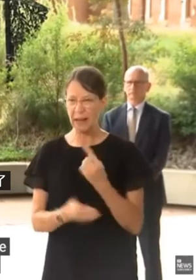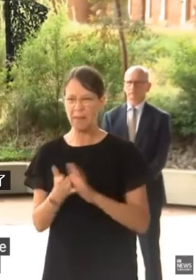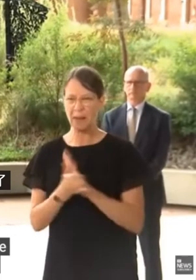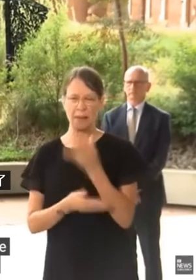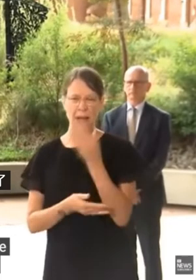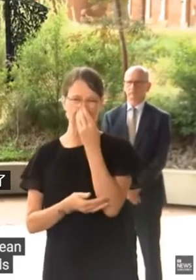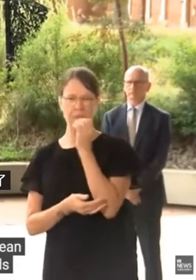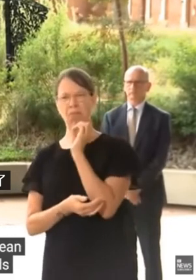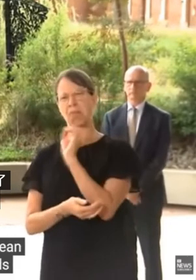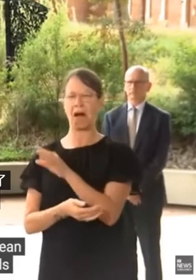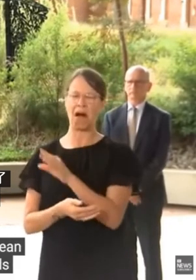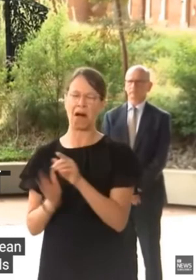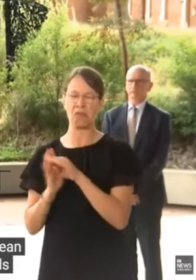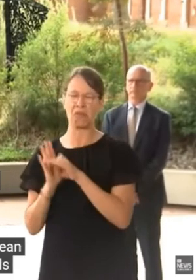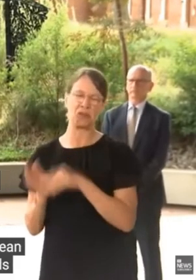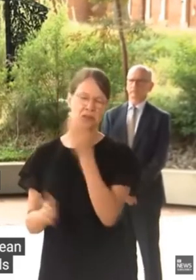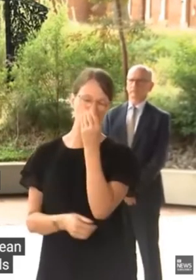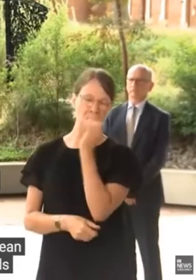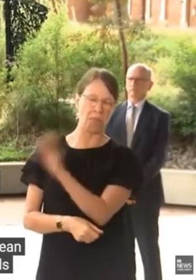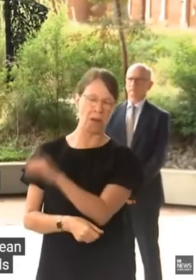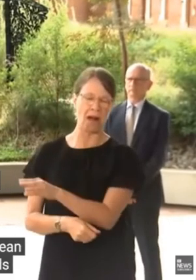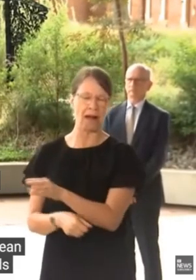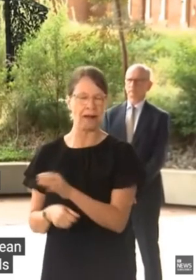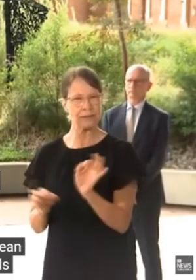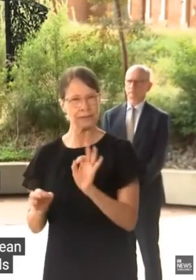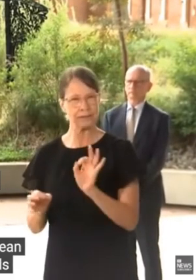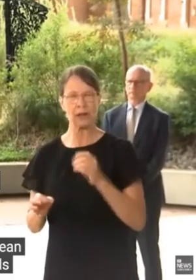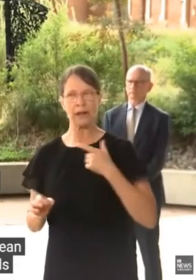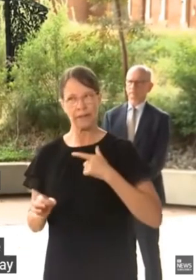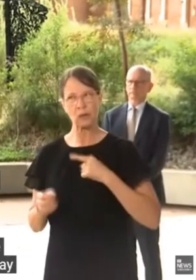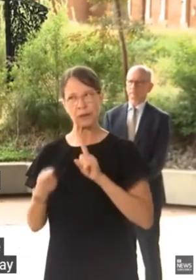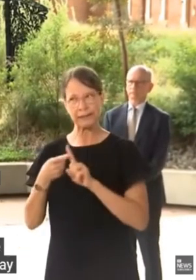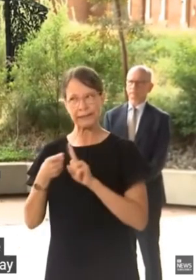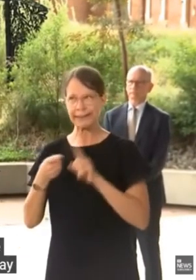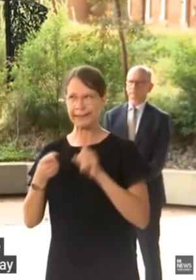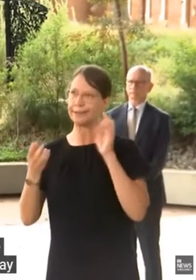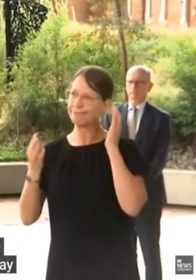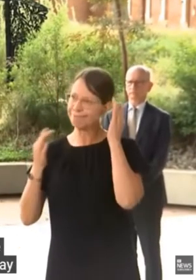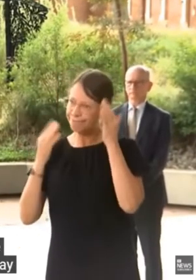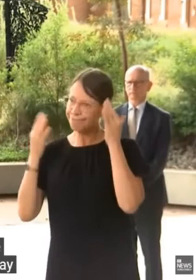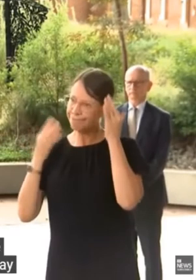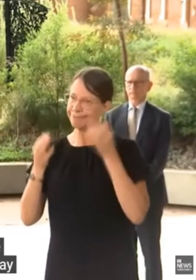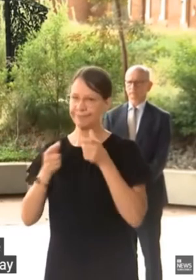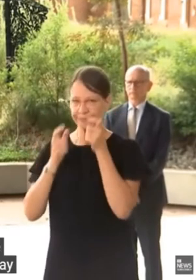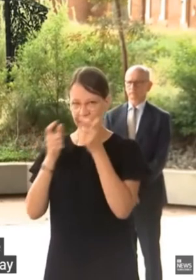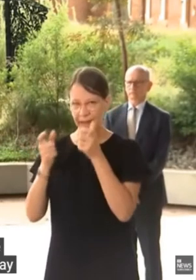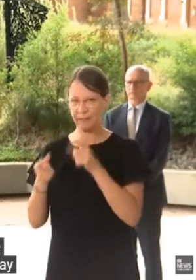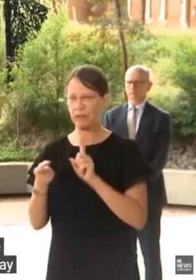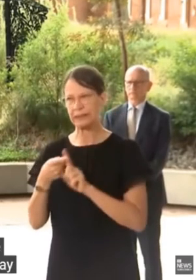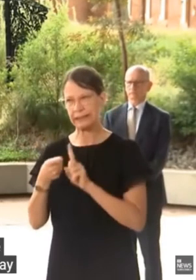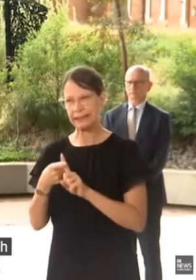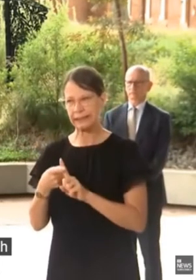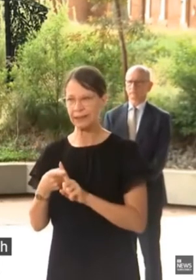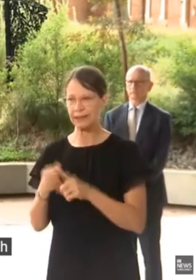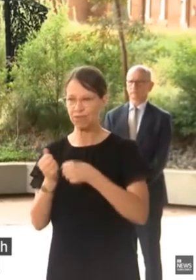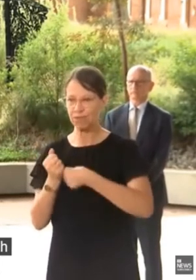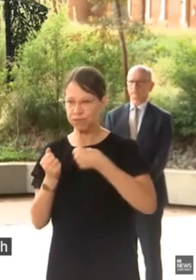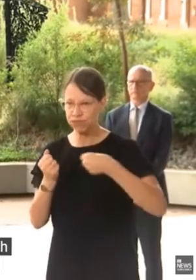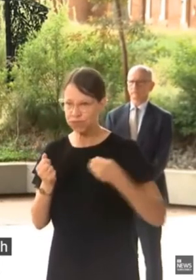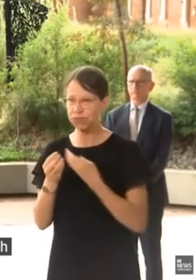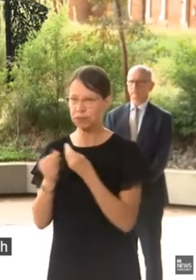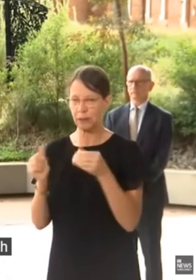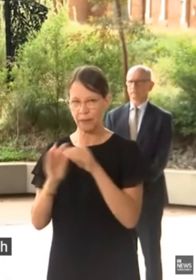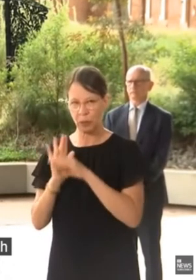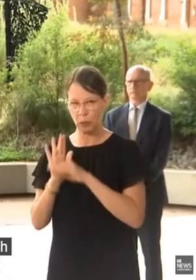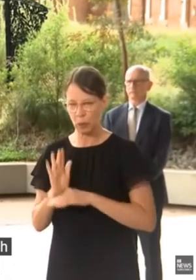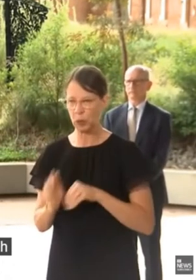laurels. That's why we've made the decision we put in place today. But if you go through the last 2 years and you look globally